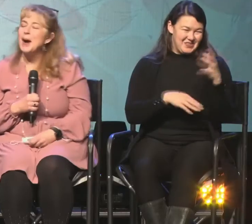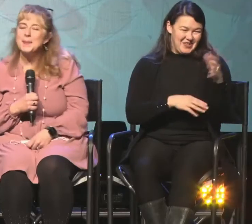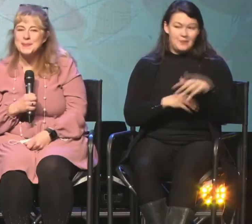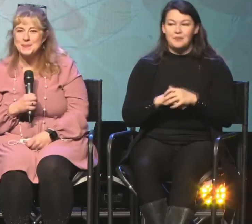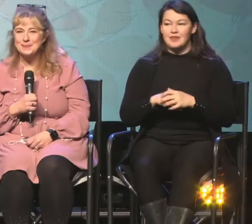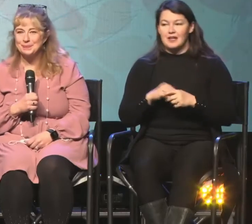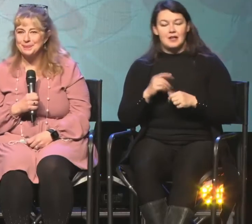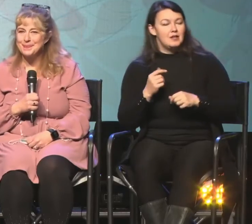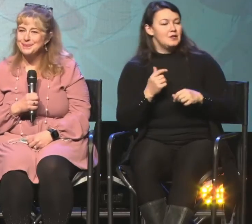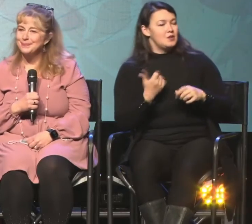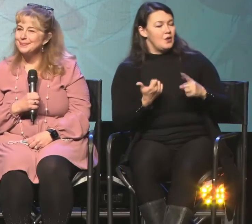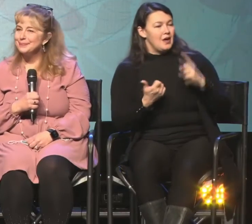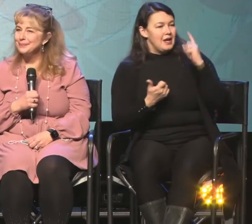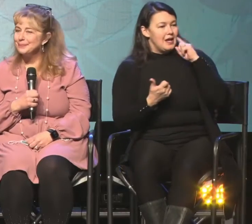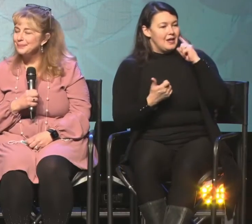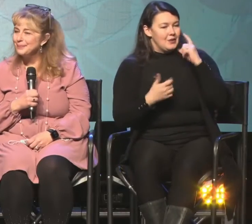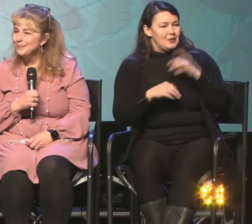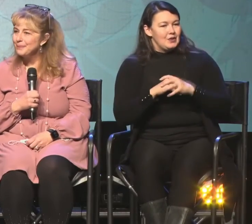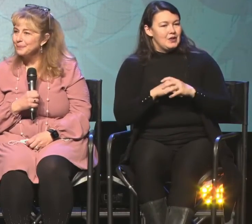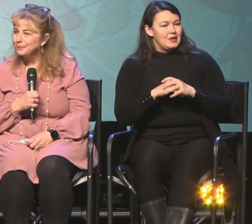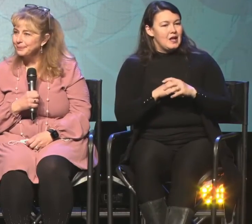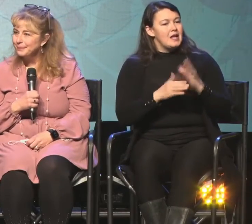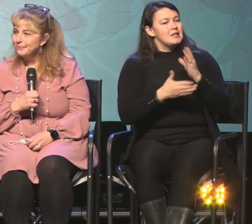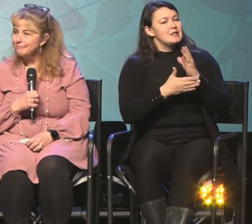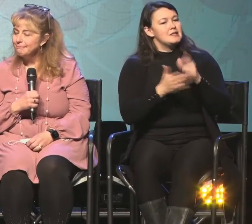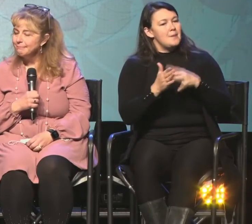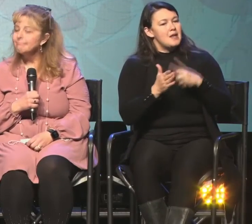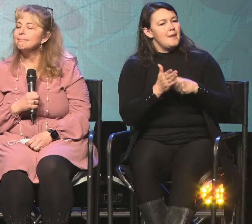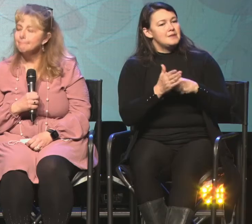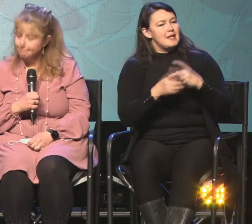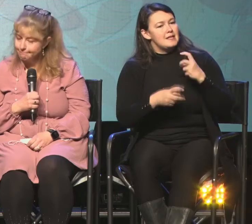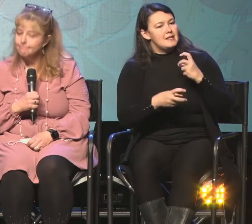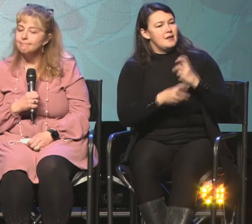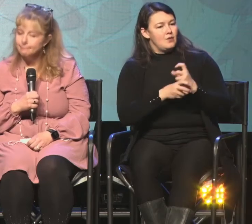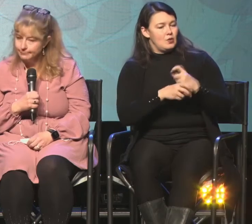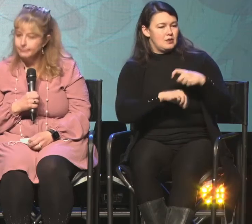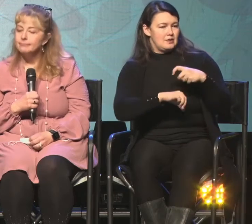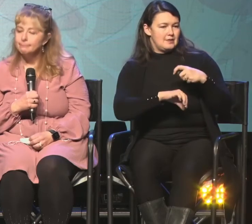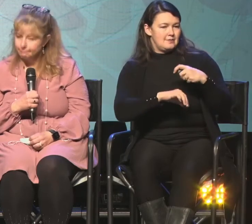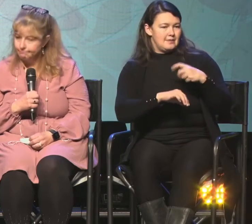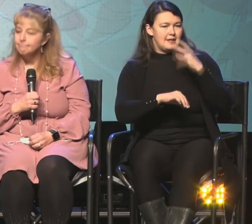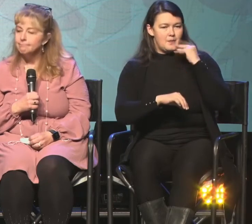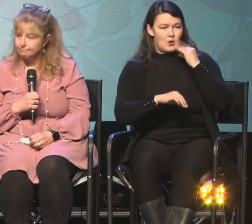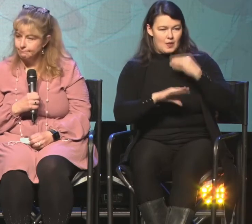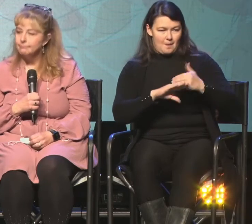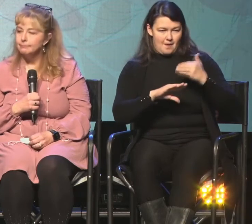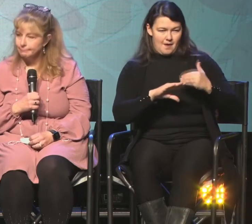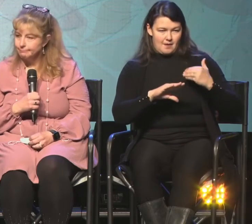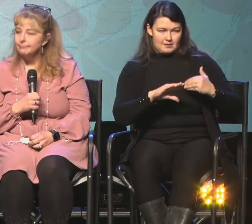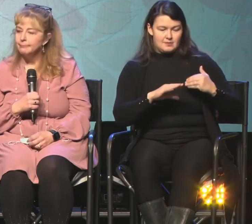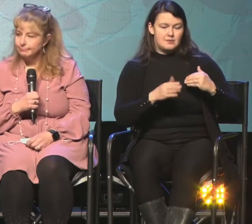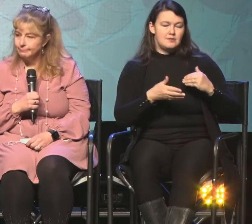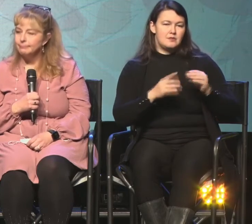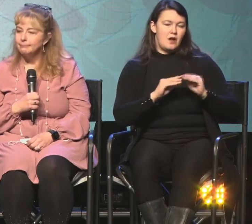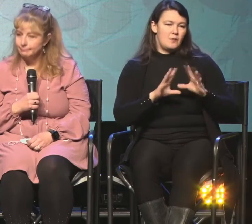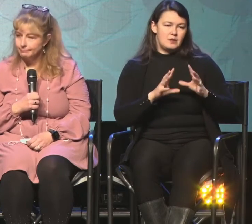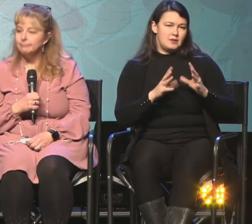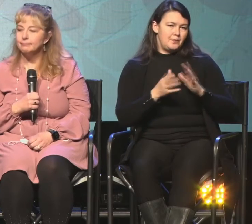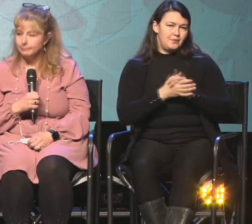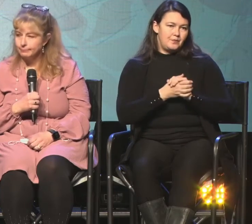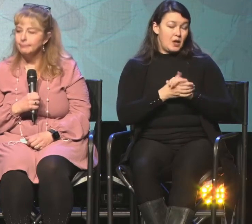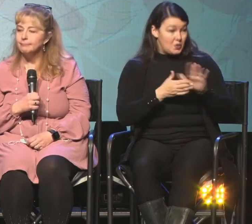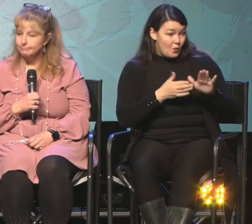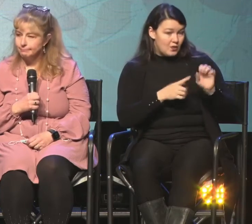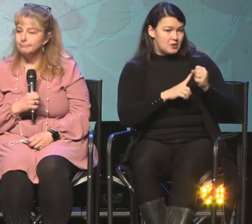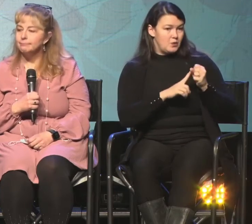I'm hearing you say is sometimes those difficulties in our past that, obviously the memories of like in your